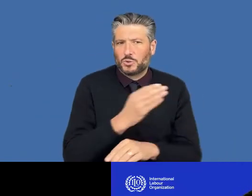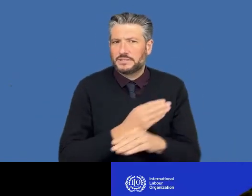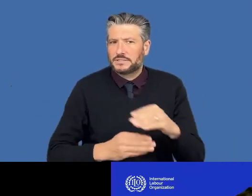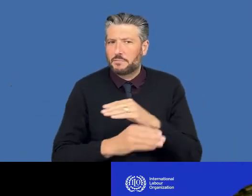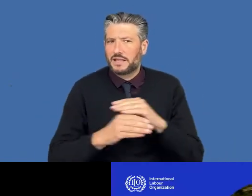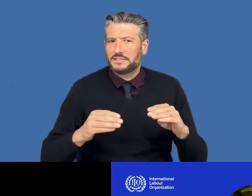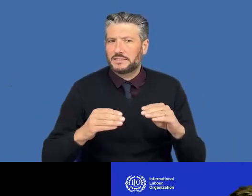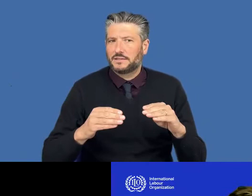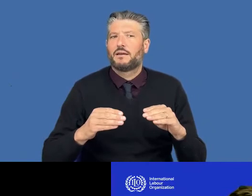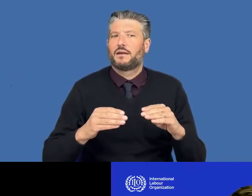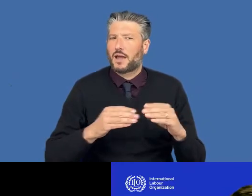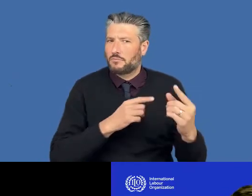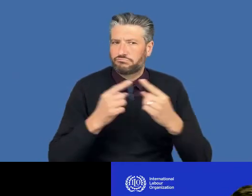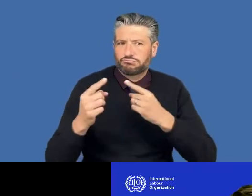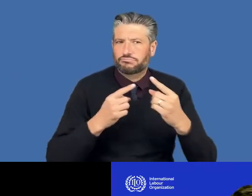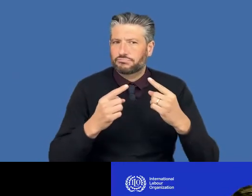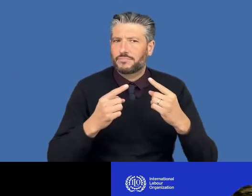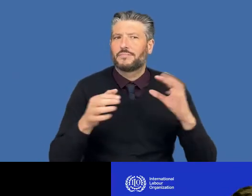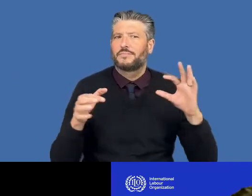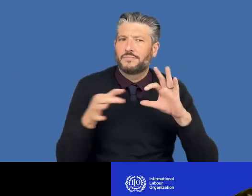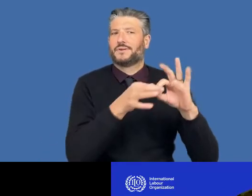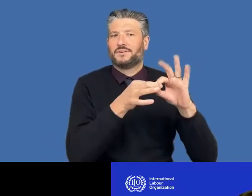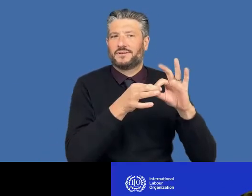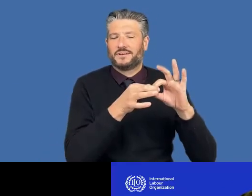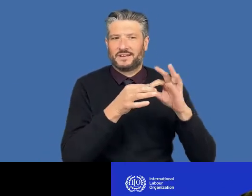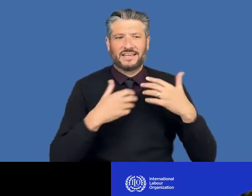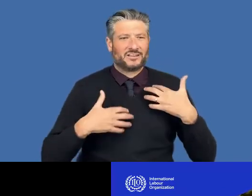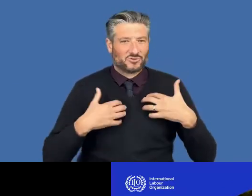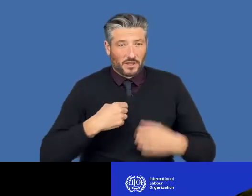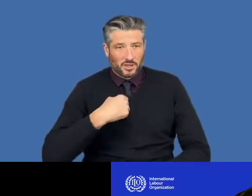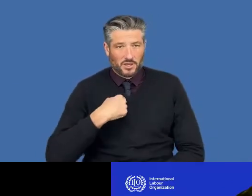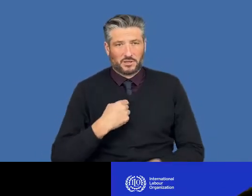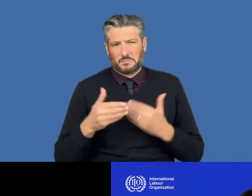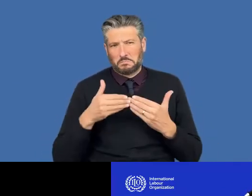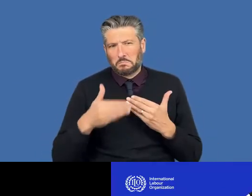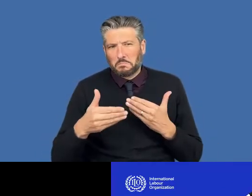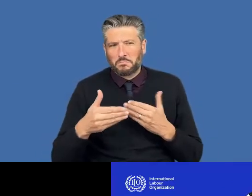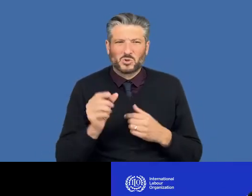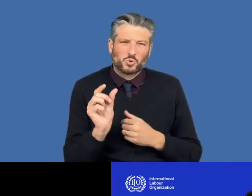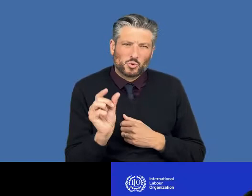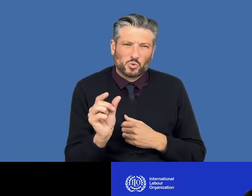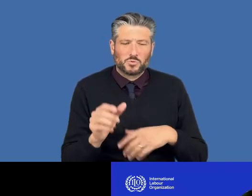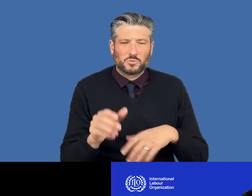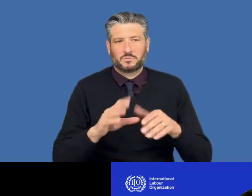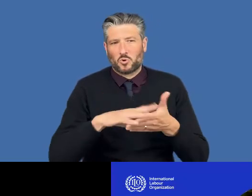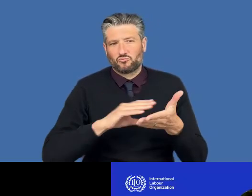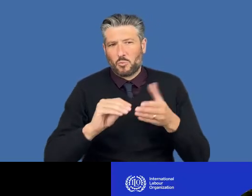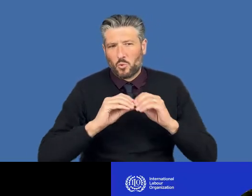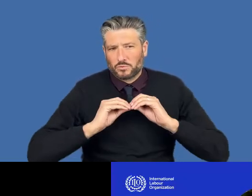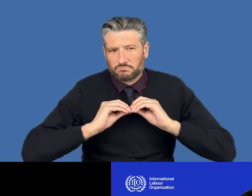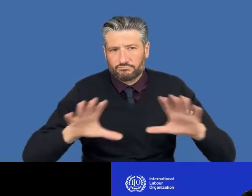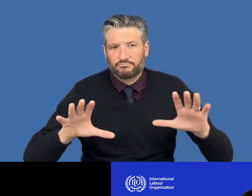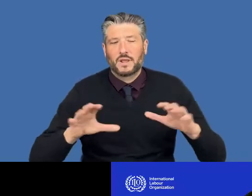new policy brief soon. So all these points very much appreciated, and the champions network that you